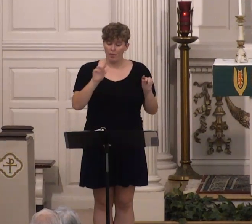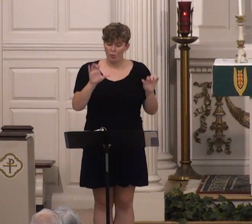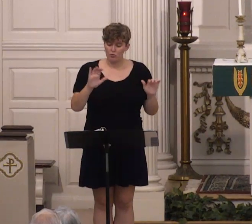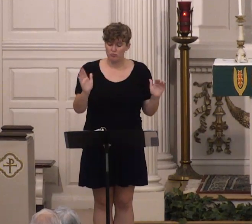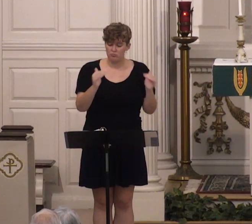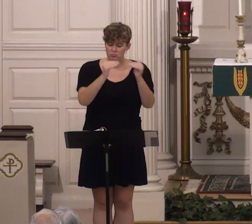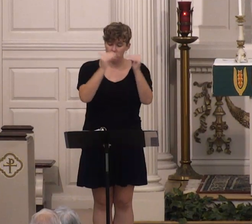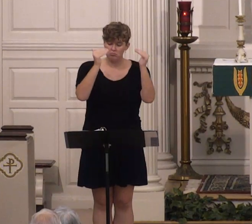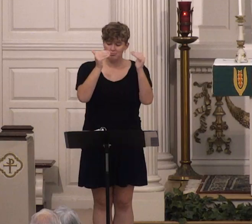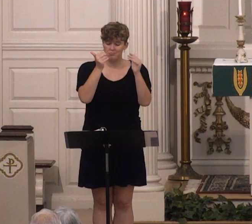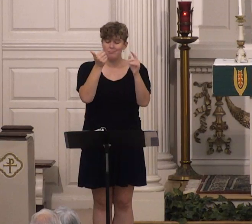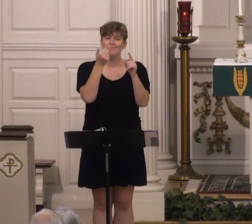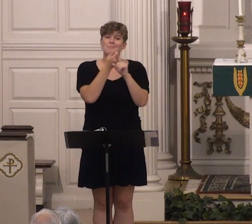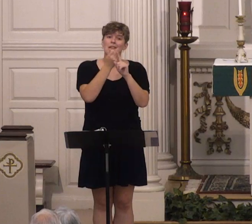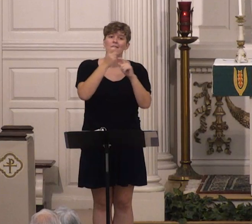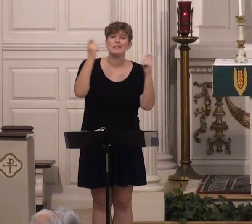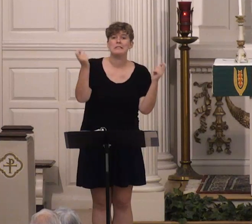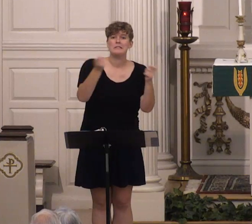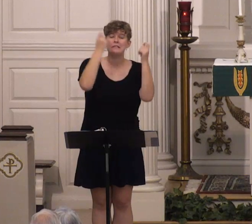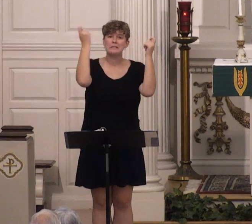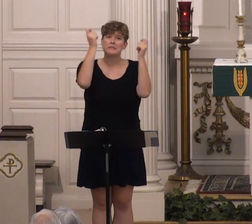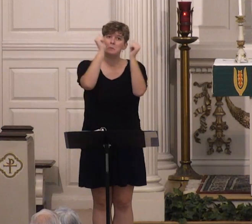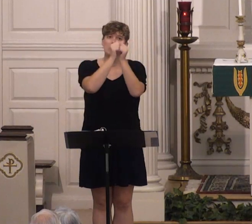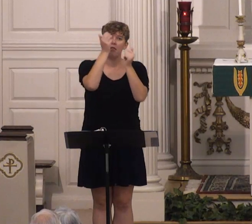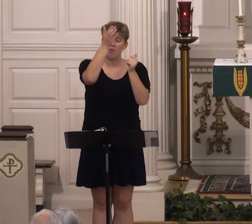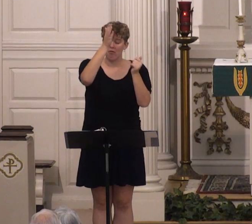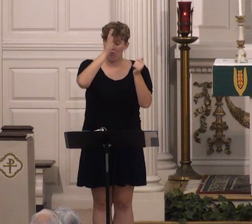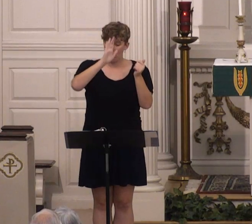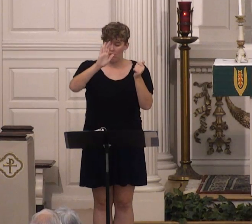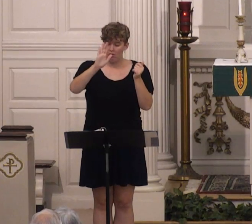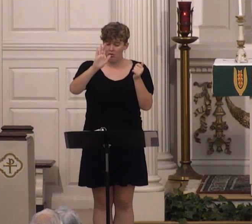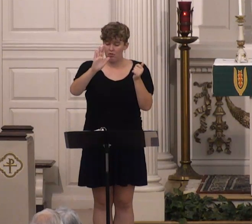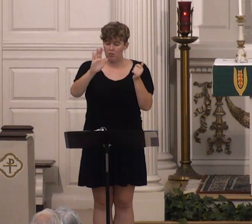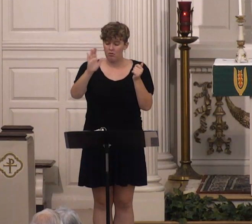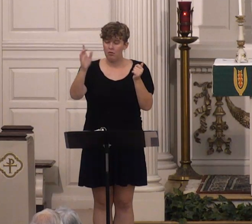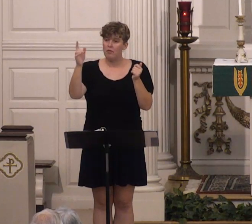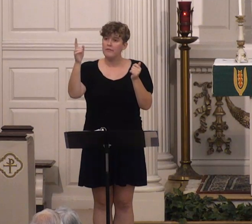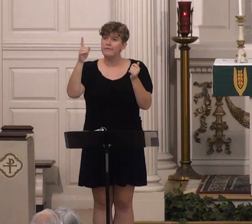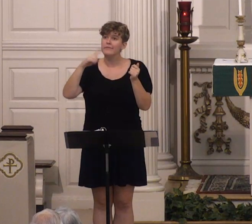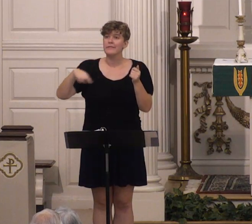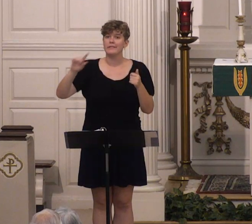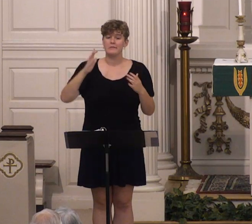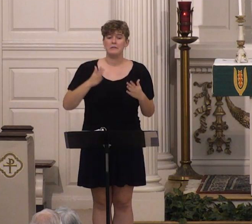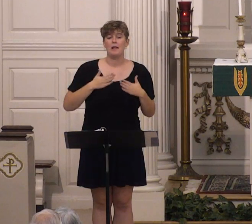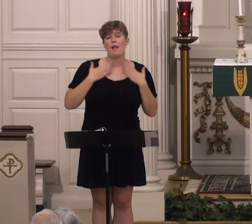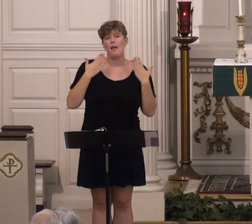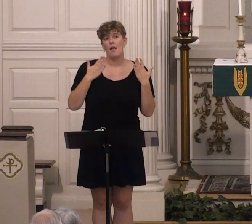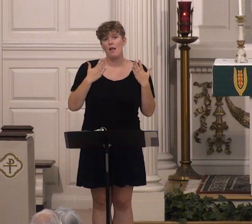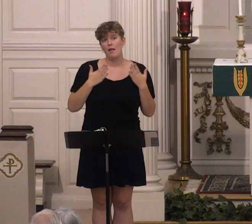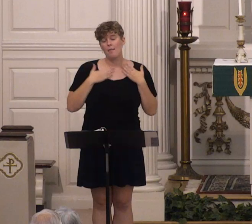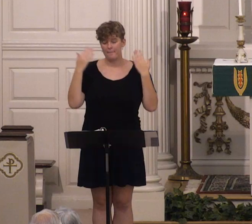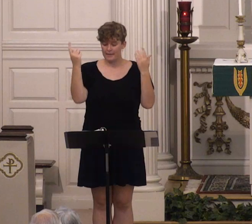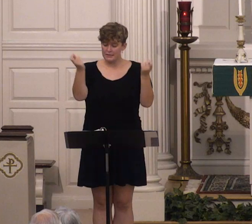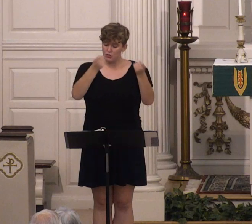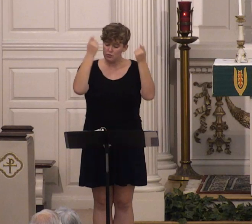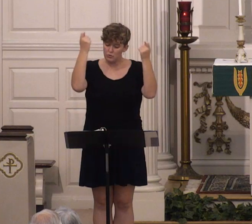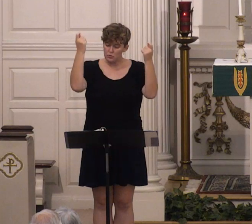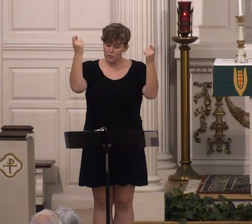just rejoice and exult before God. They are glad